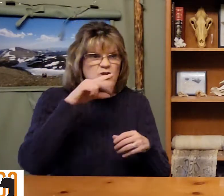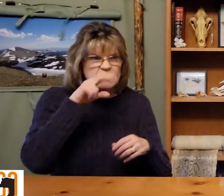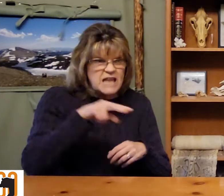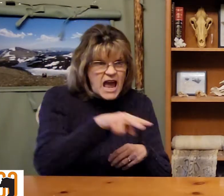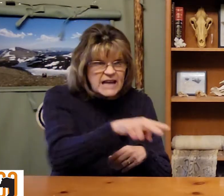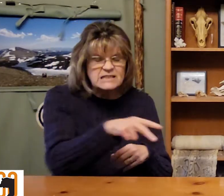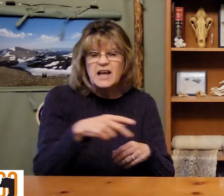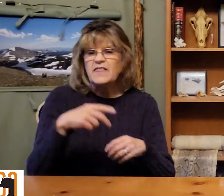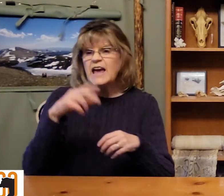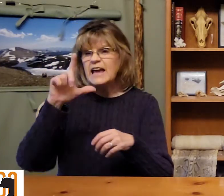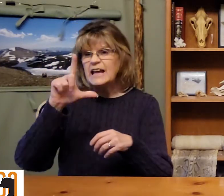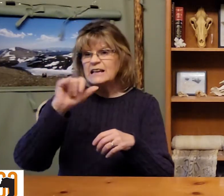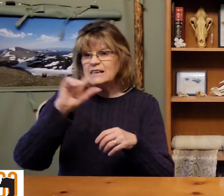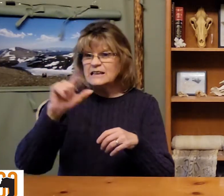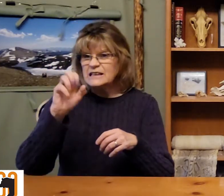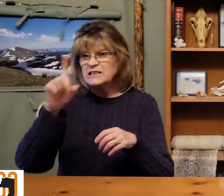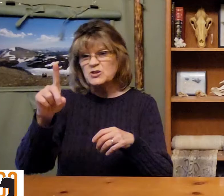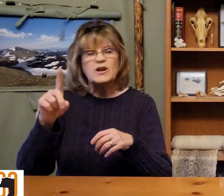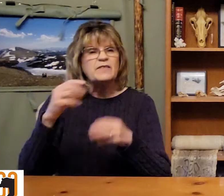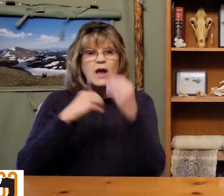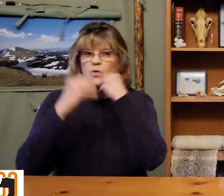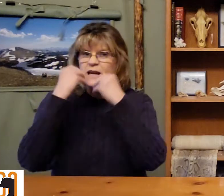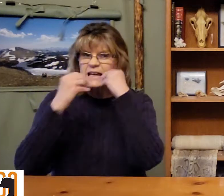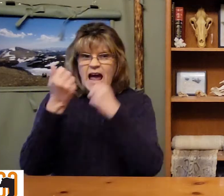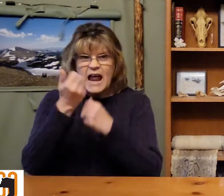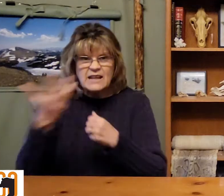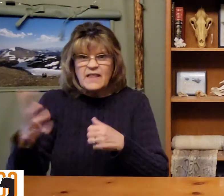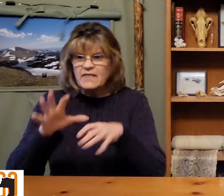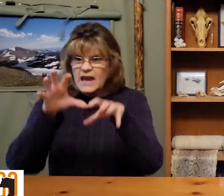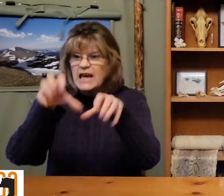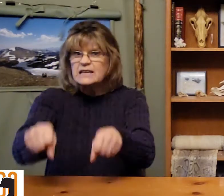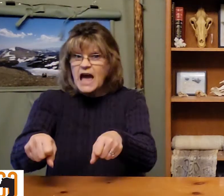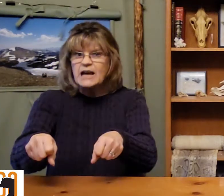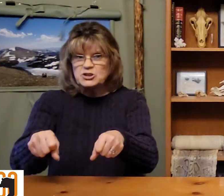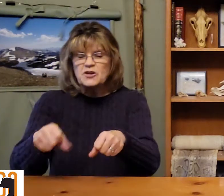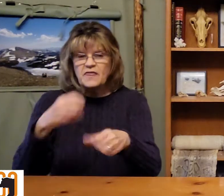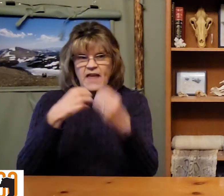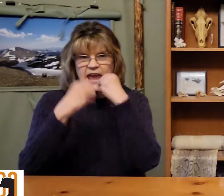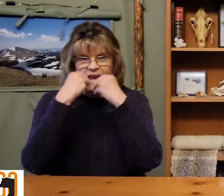eat lizards, basically just about anything they can catch.